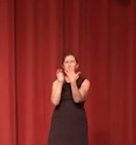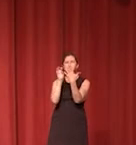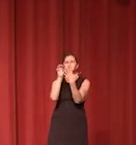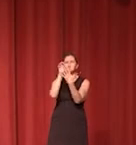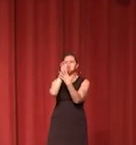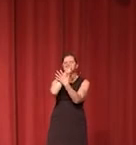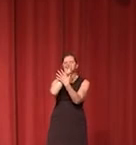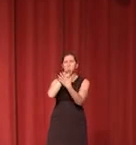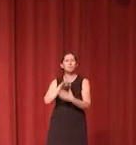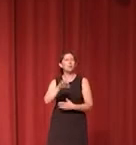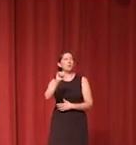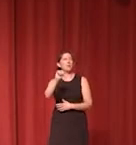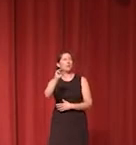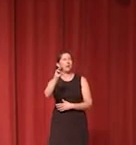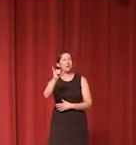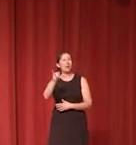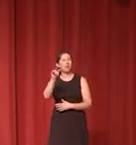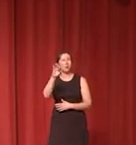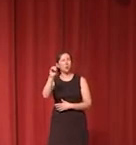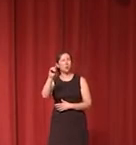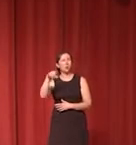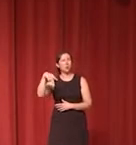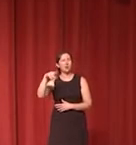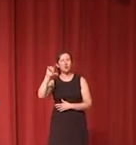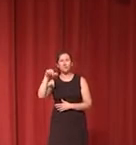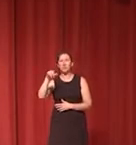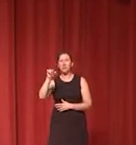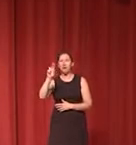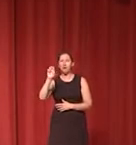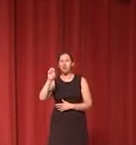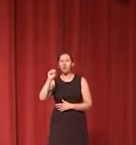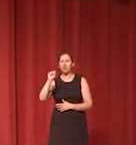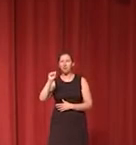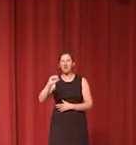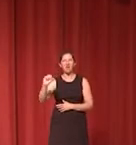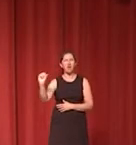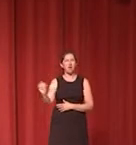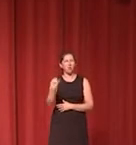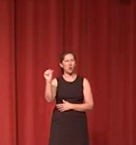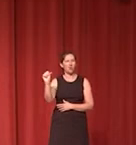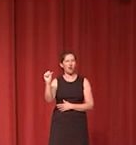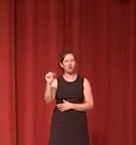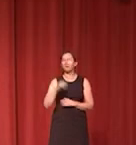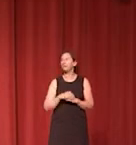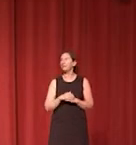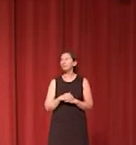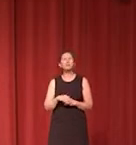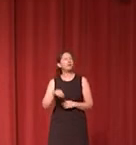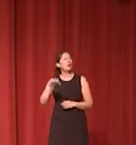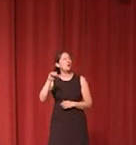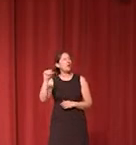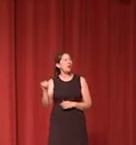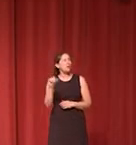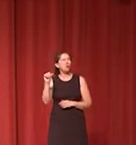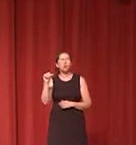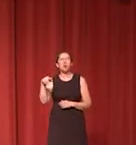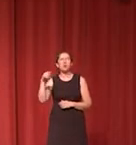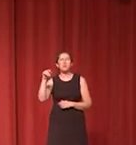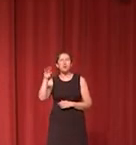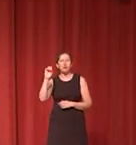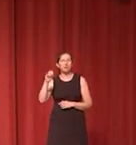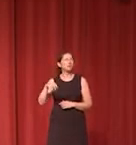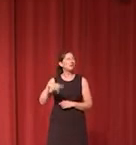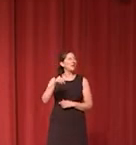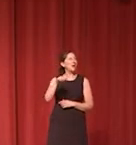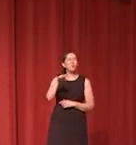plaques. Anytime we use the term plaques in medicine, it usually refers to like a sticky deposit. So we can have plaques in